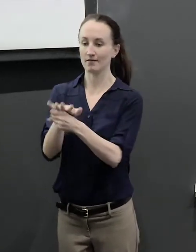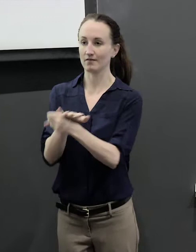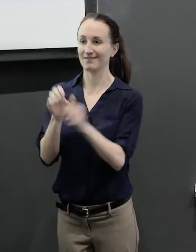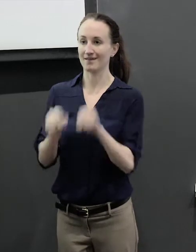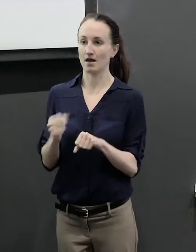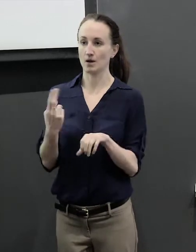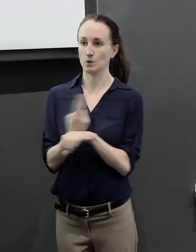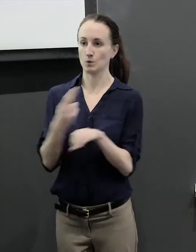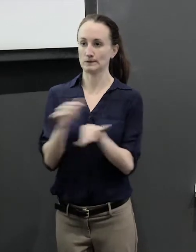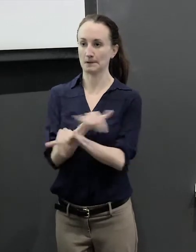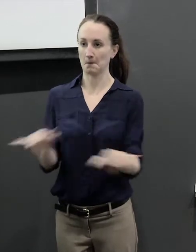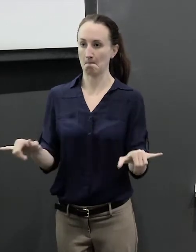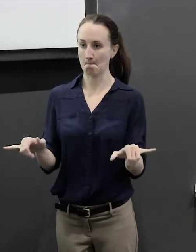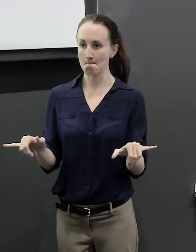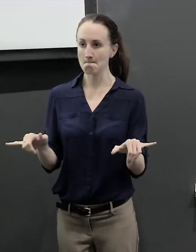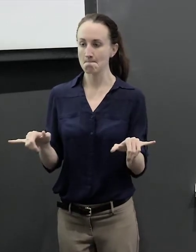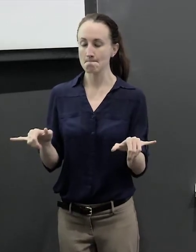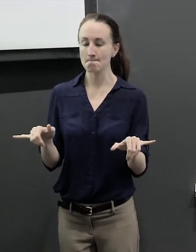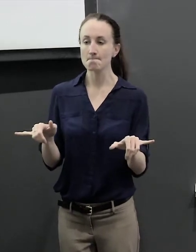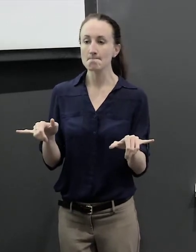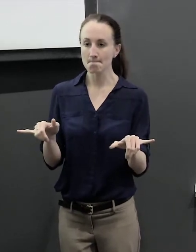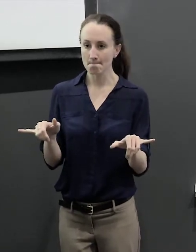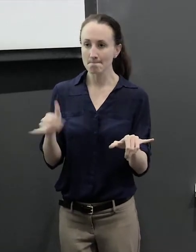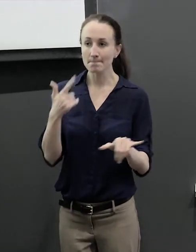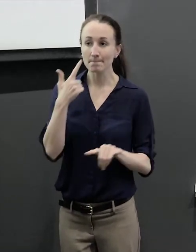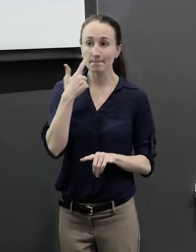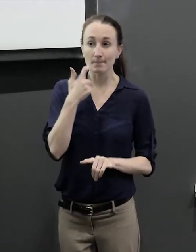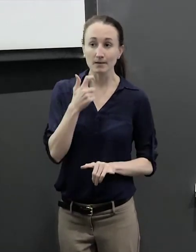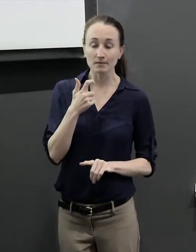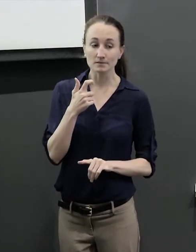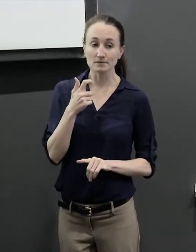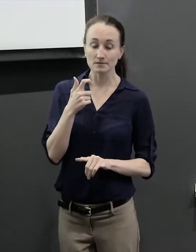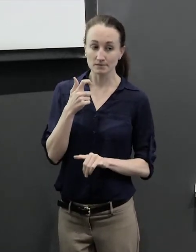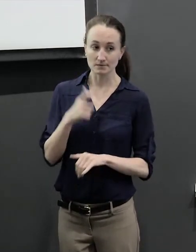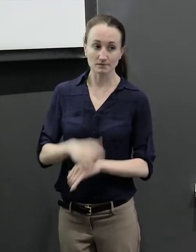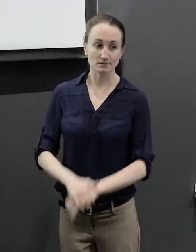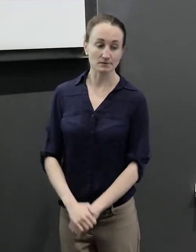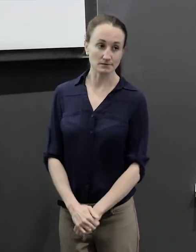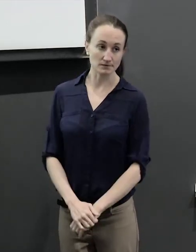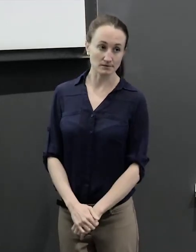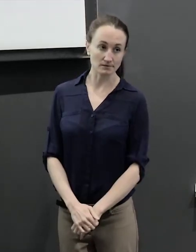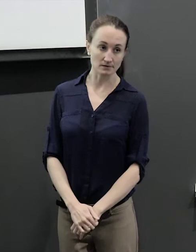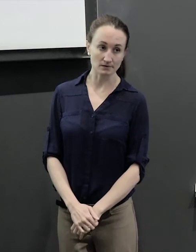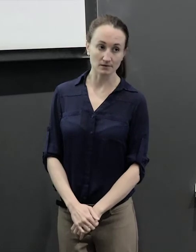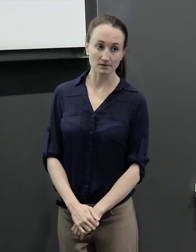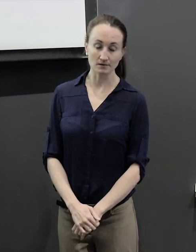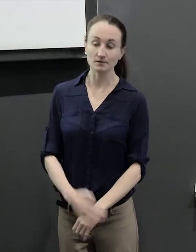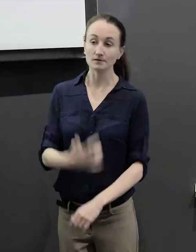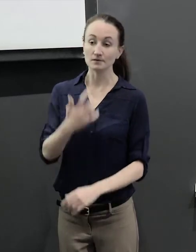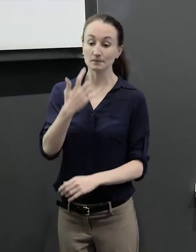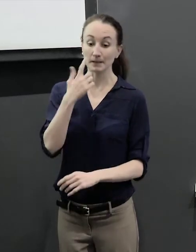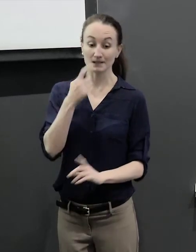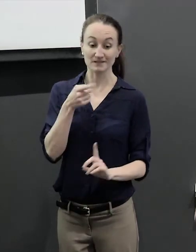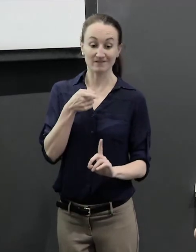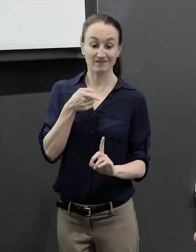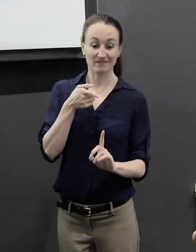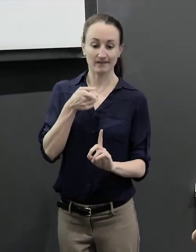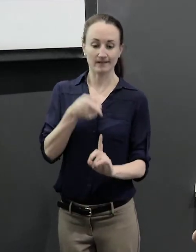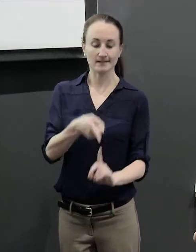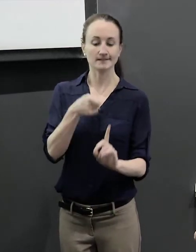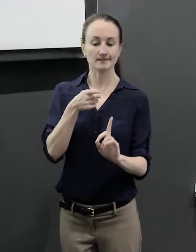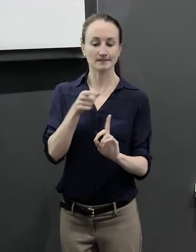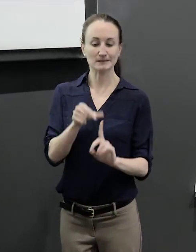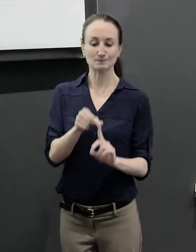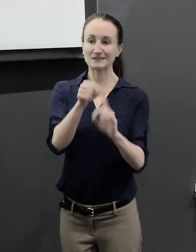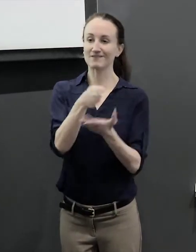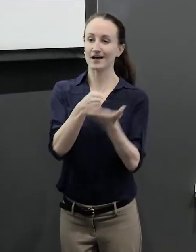simultaneously. And so because of this particular instance of logical visibility is very special about sign